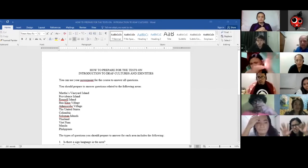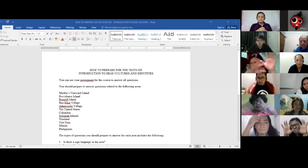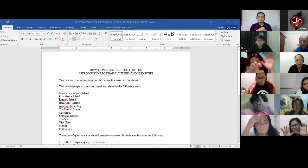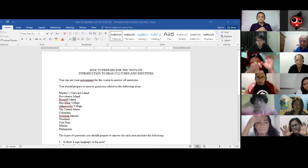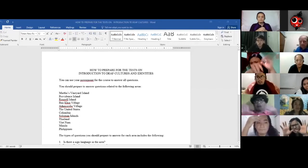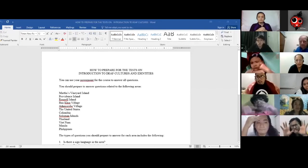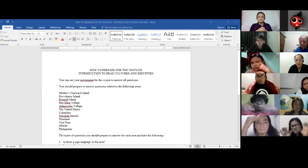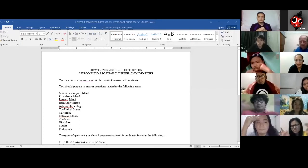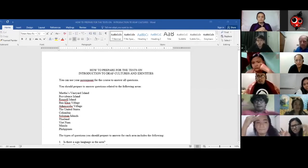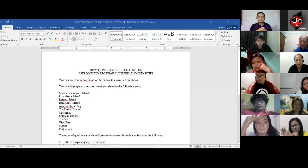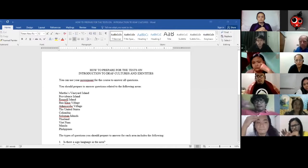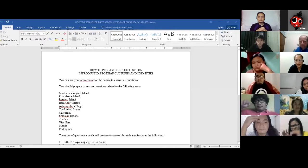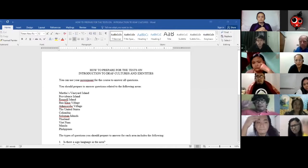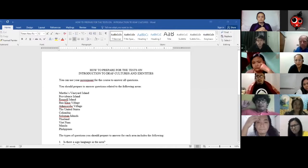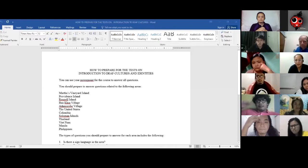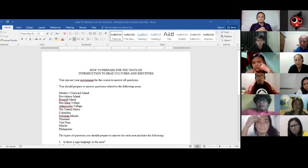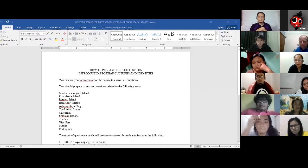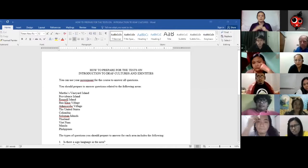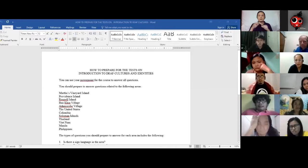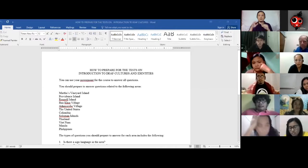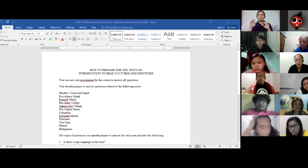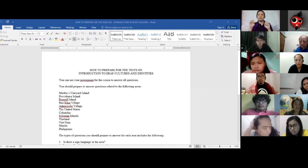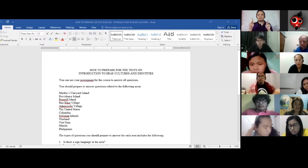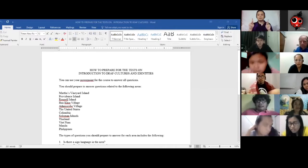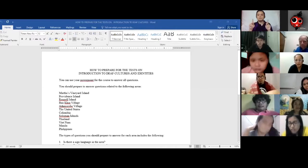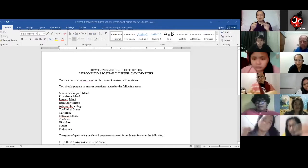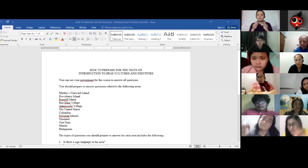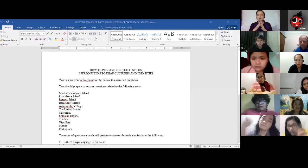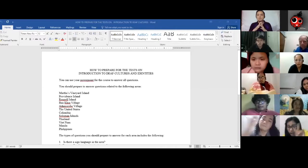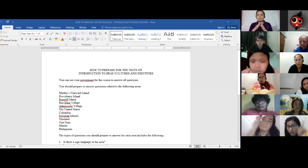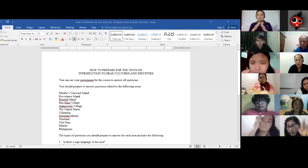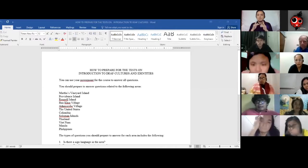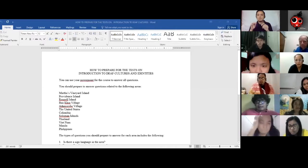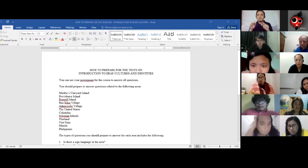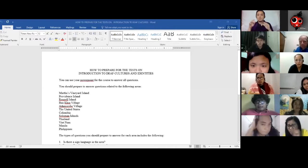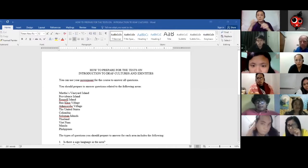on freezing survey. You want to